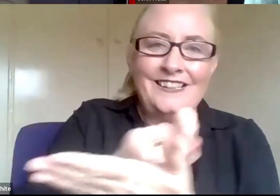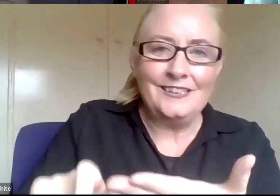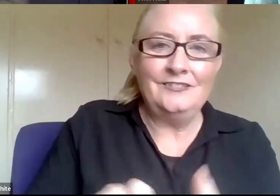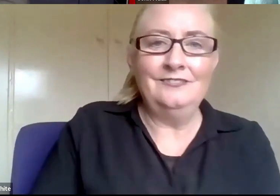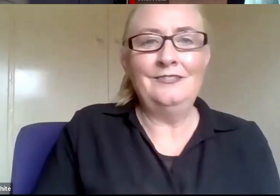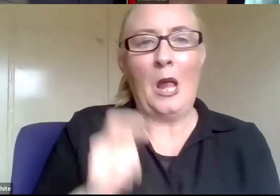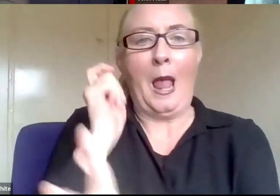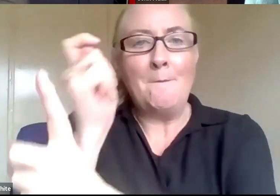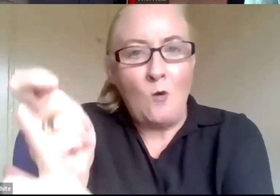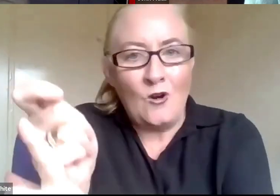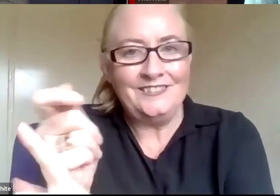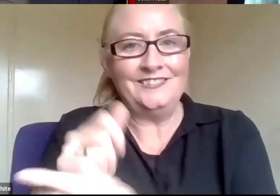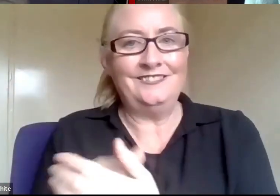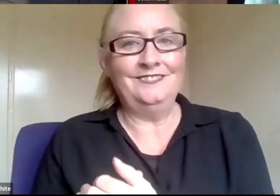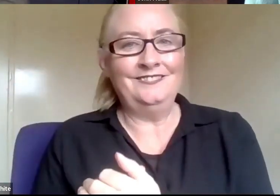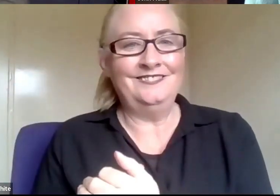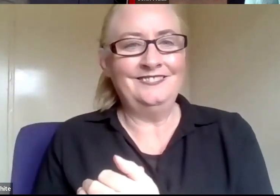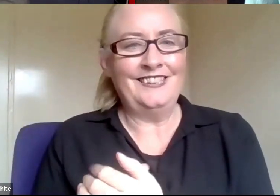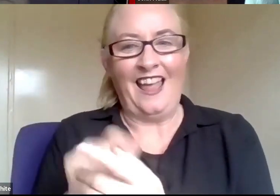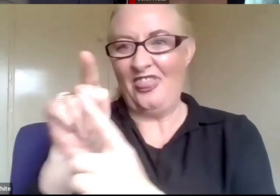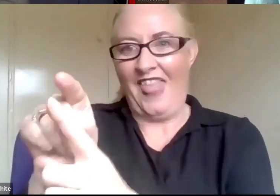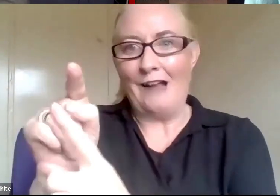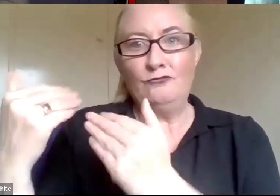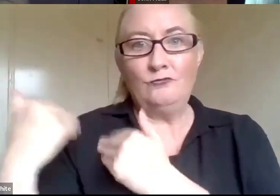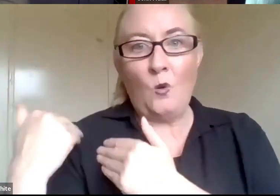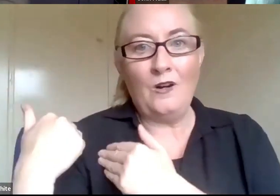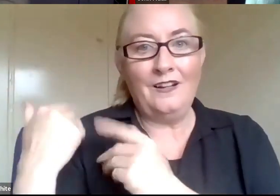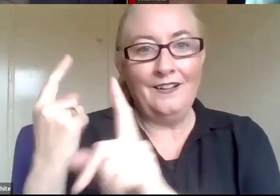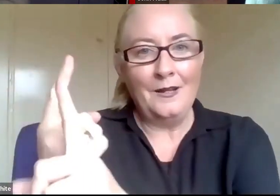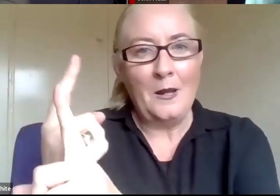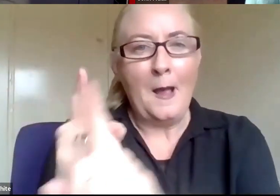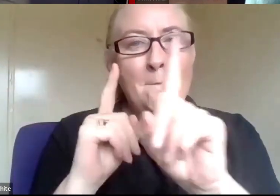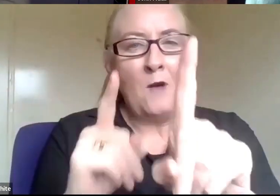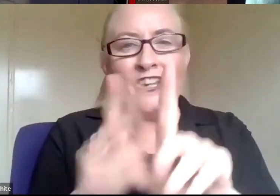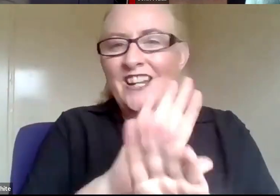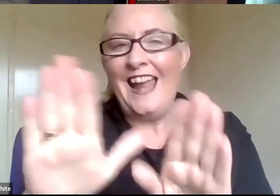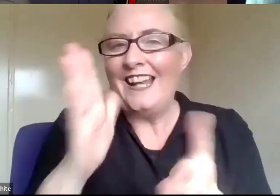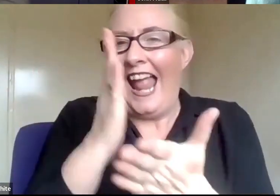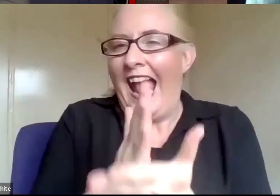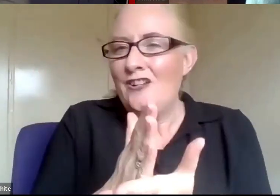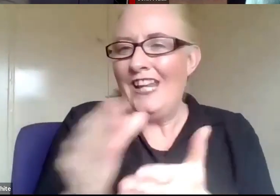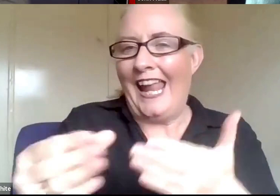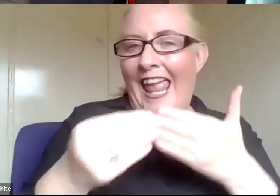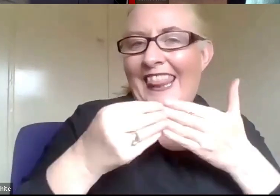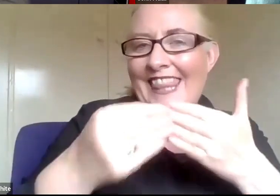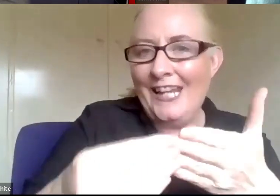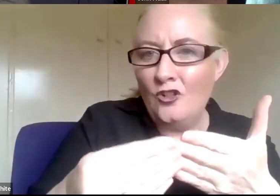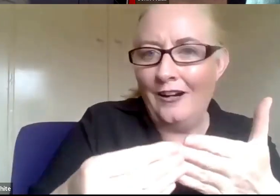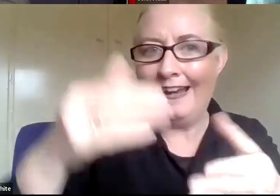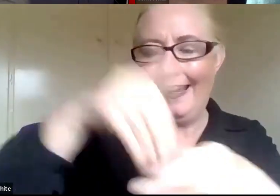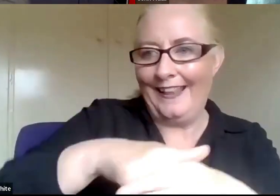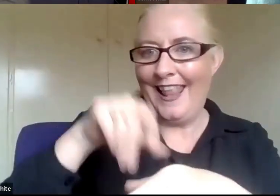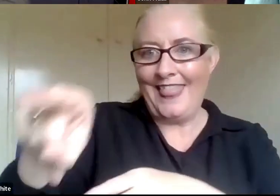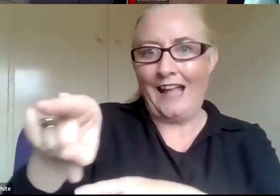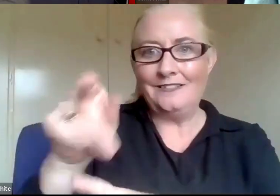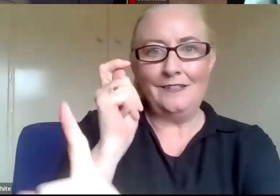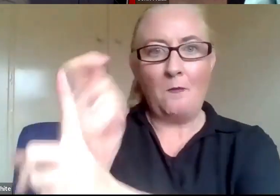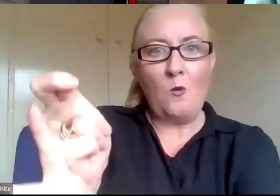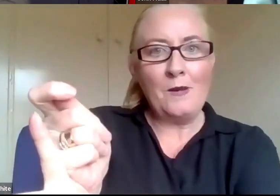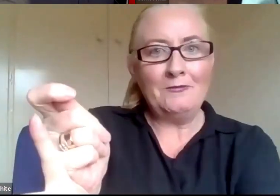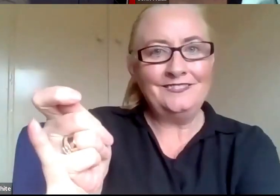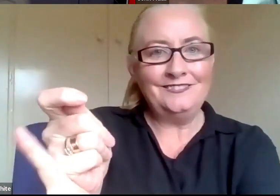not actually a leader till your appointment is ratified in the hearts and